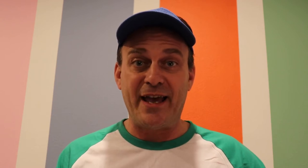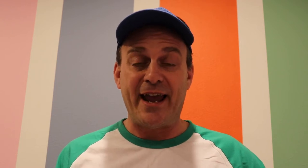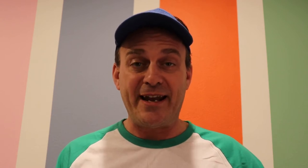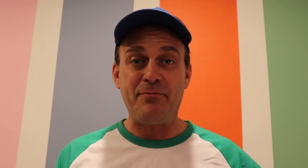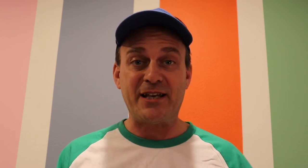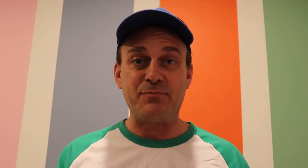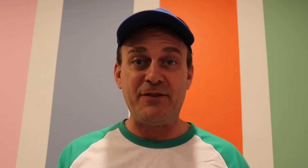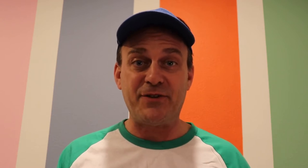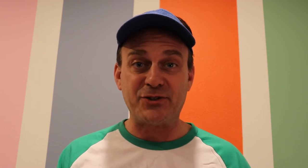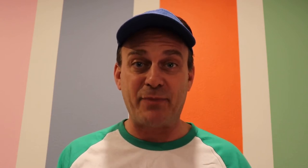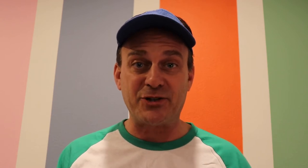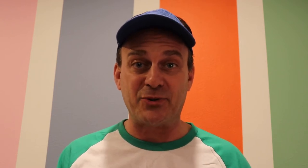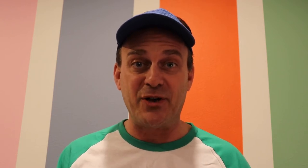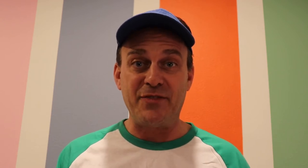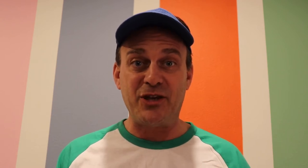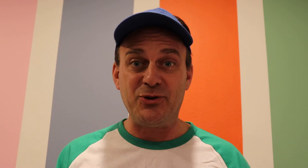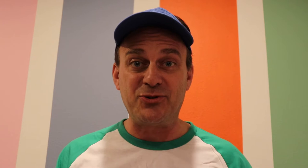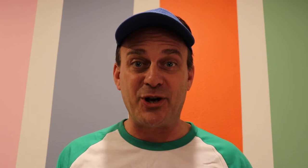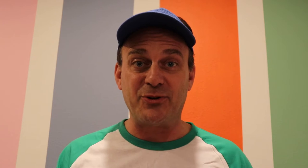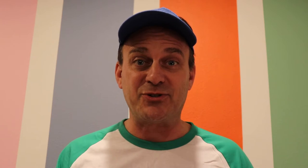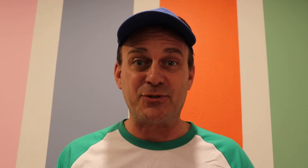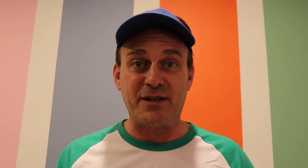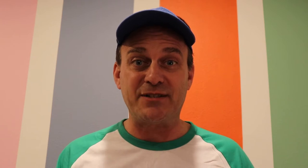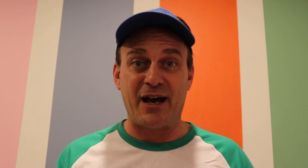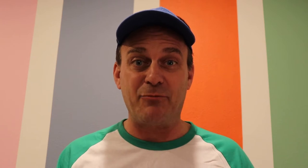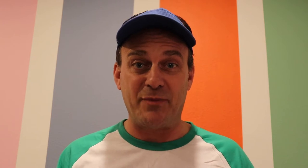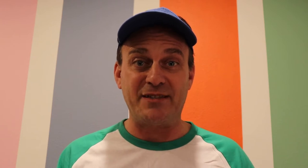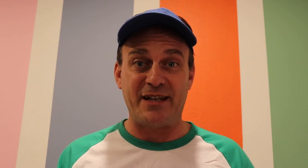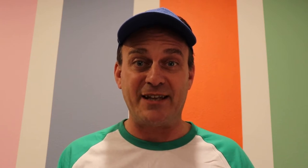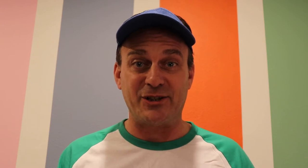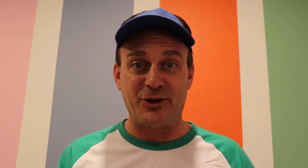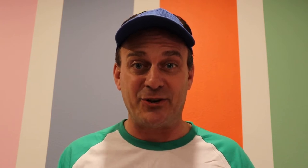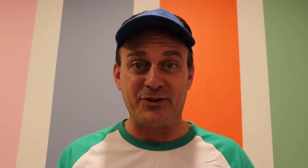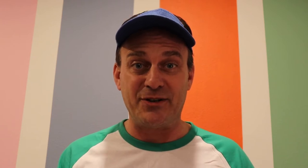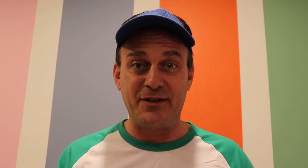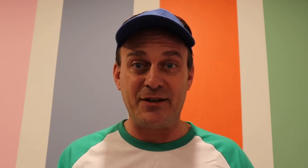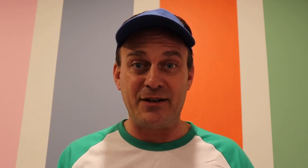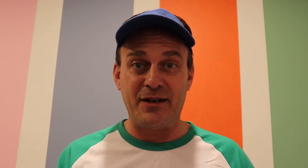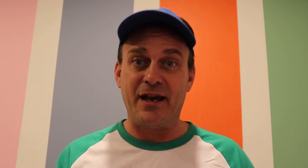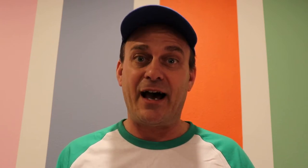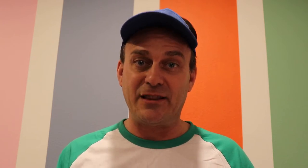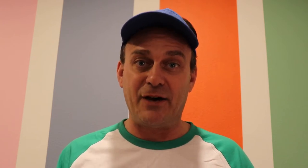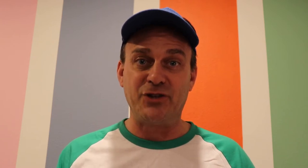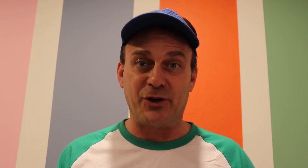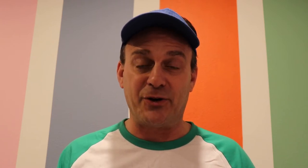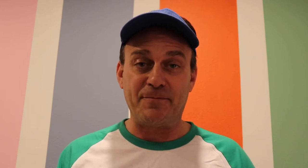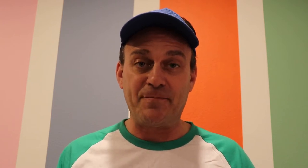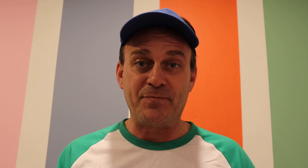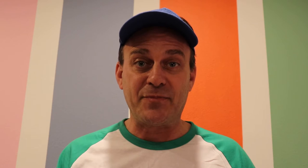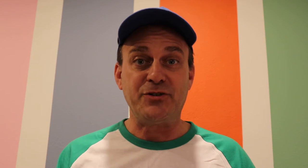and it makes me feel special that you chose to spend time with me today to learn. I love to learn. Do you want